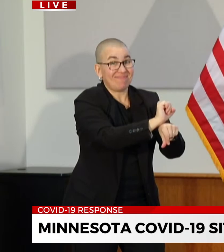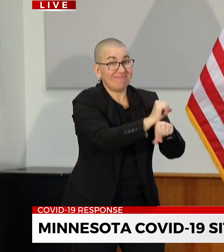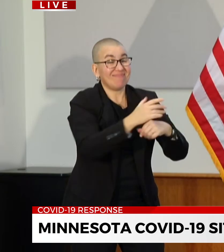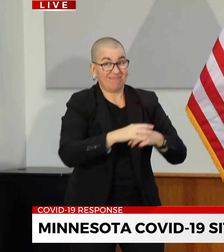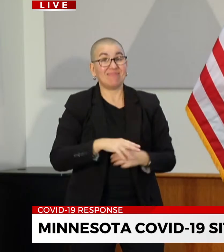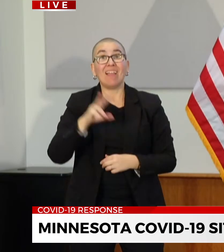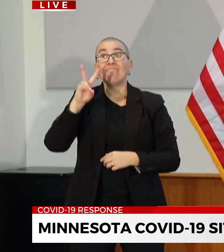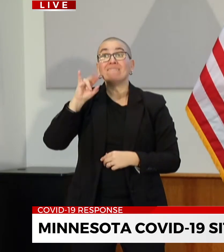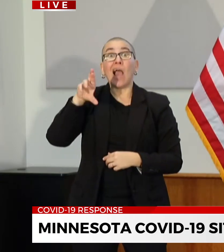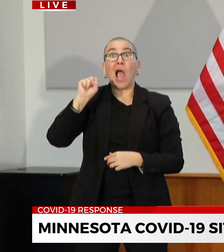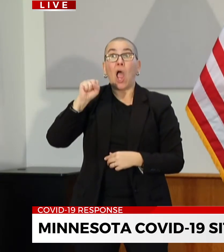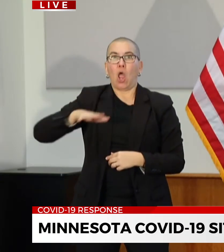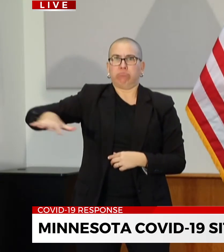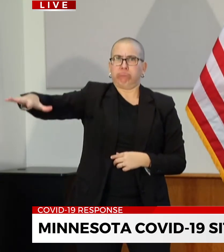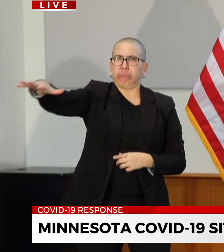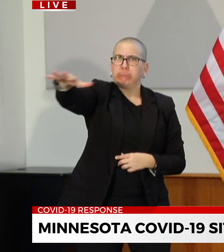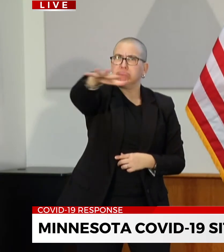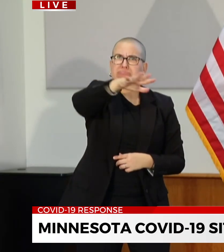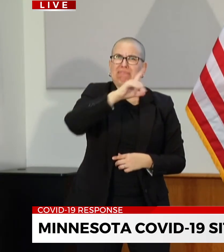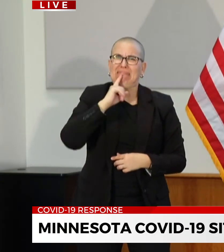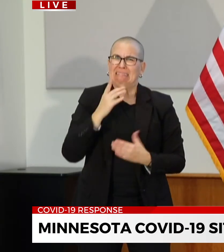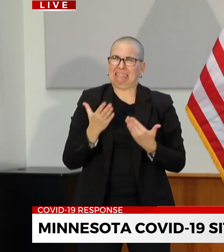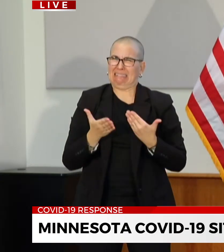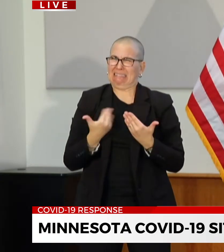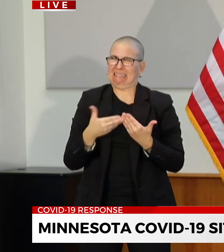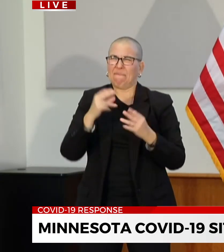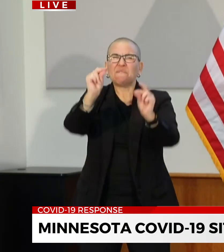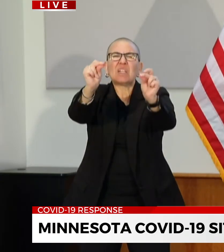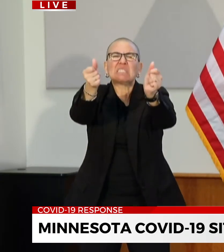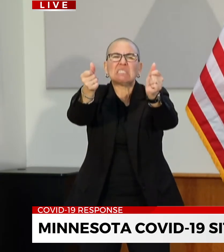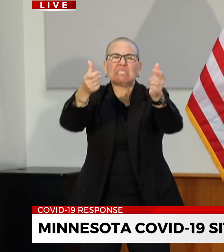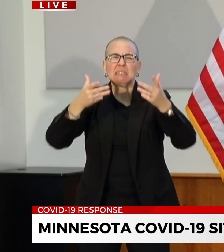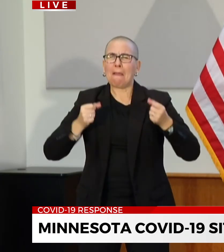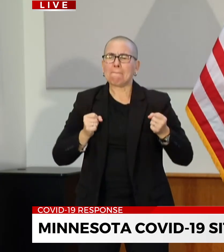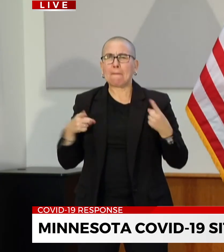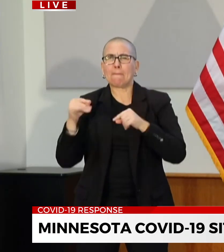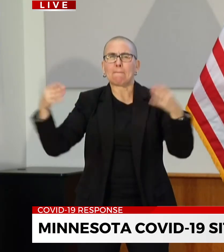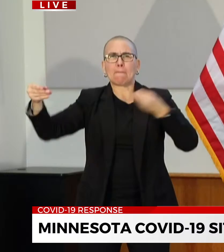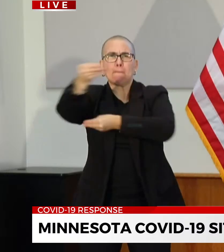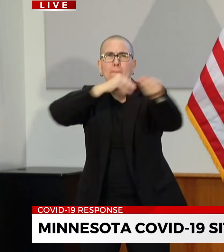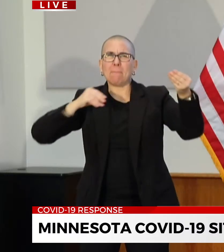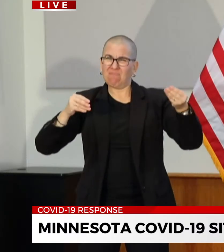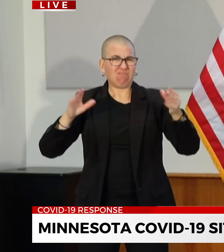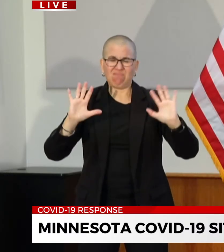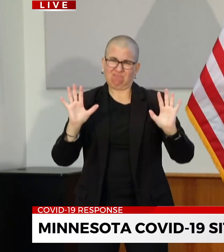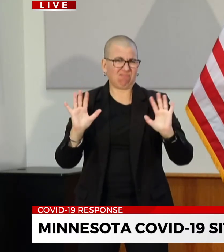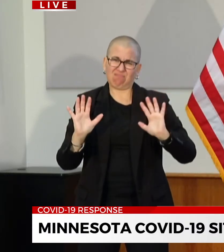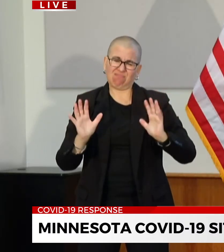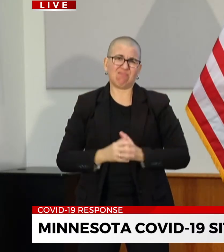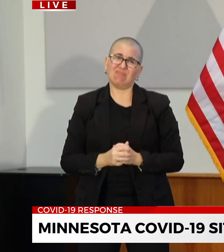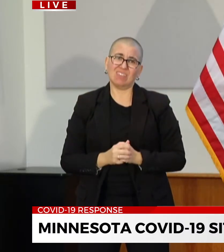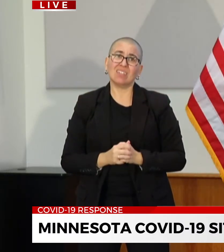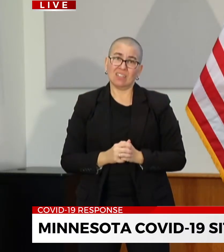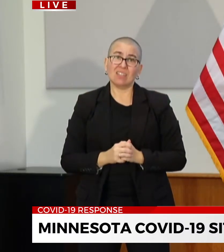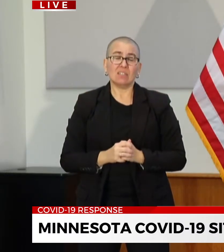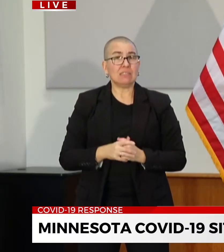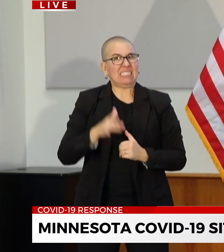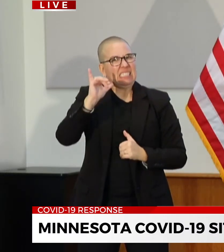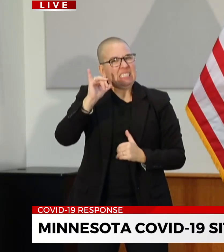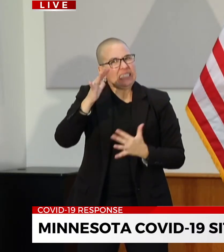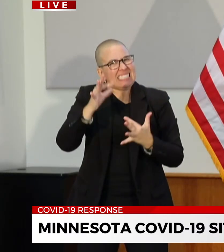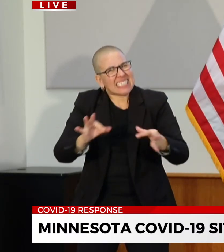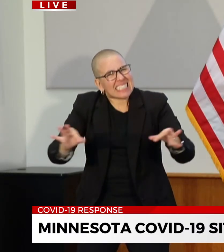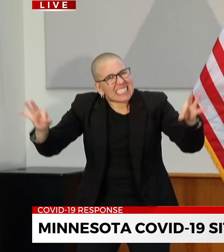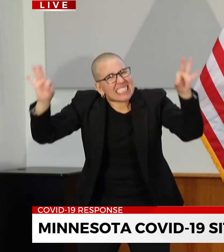make that a higher and higher risk for our healthcare workers in their daily lives when they're out in the community, which is why, again, we need all of